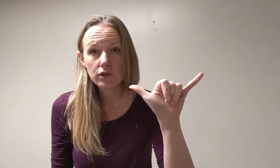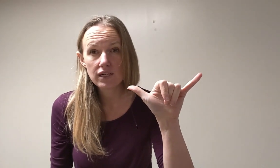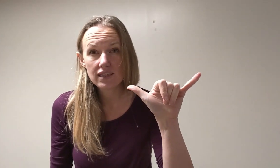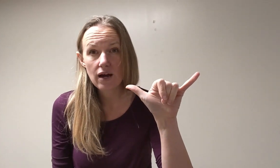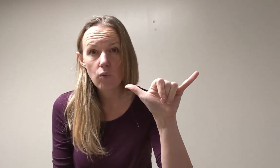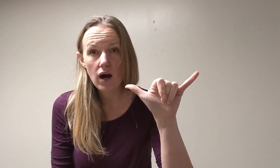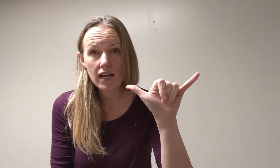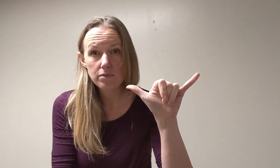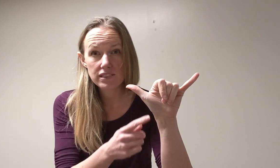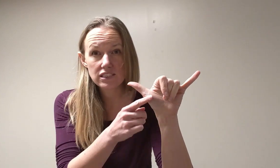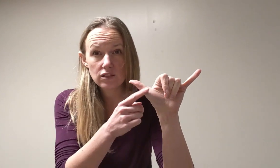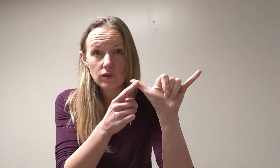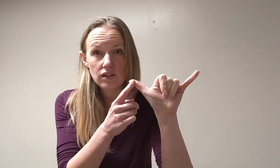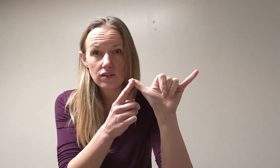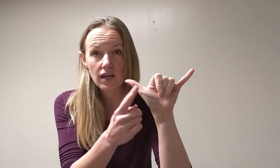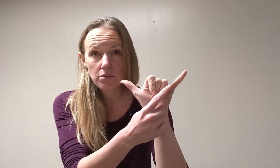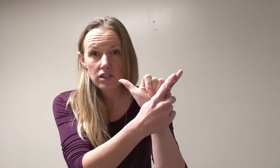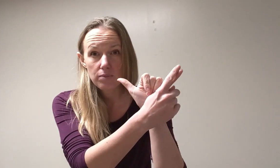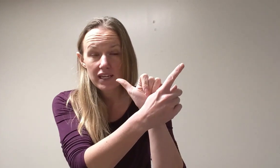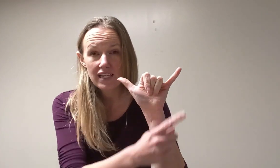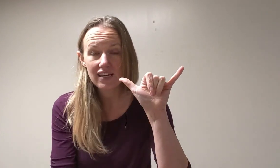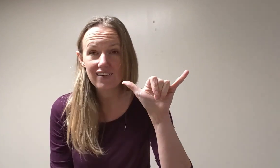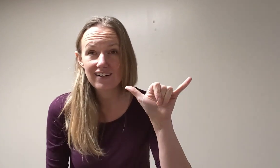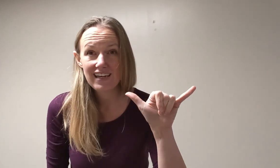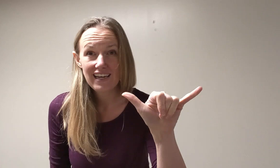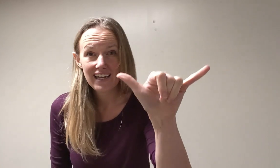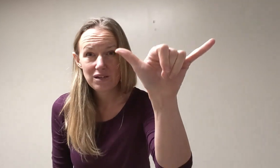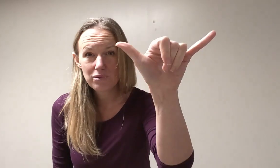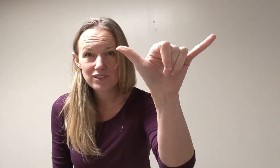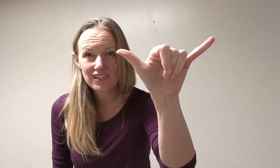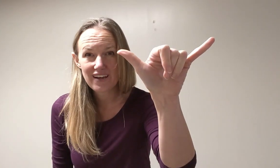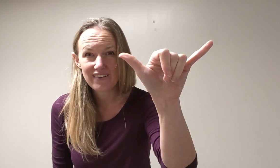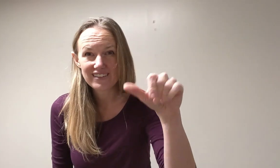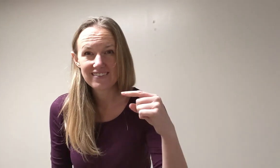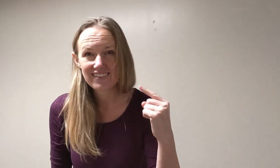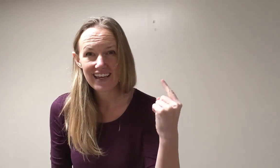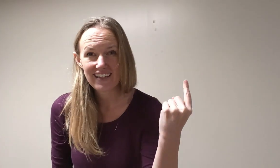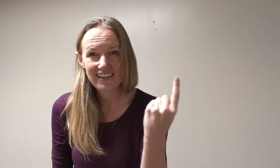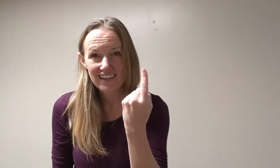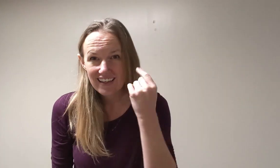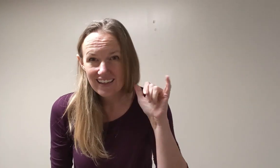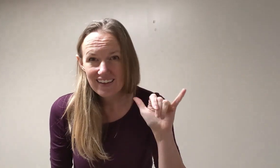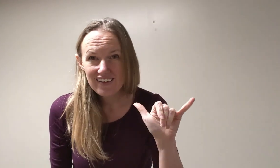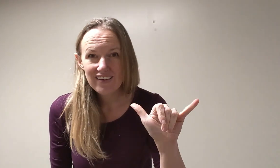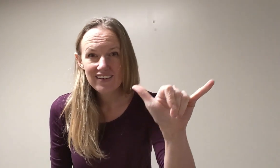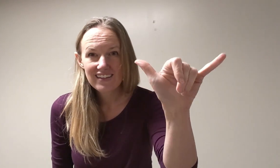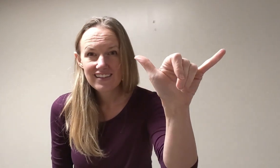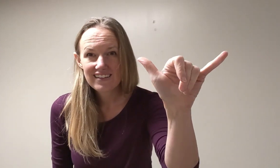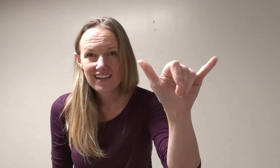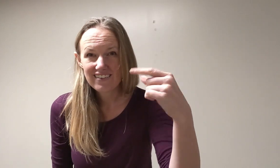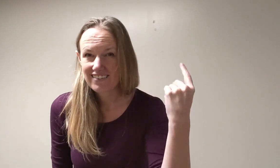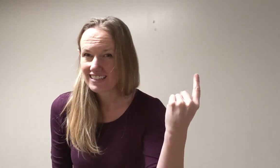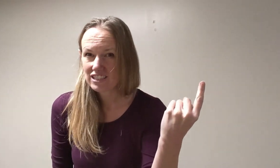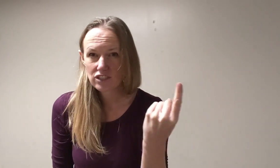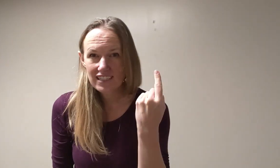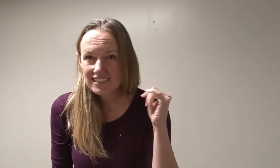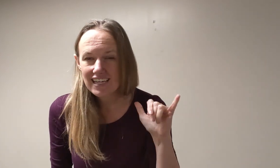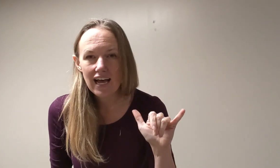it in that Y position with your thumb and your pinky out and you push it out. Okay? I know that's a tricky